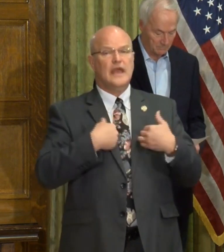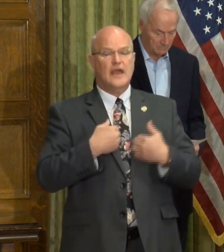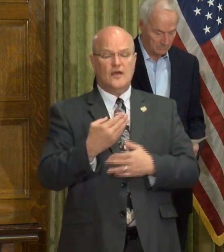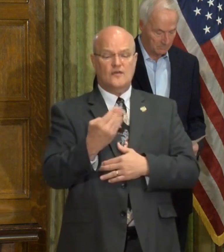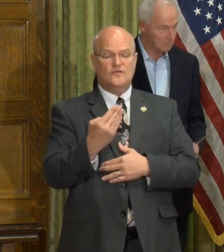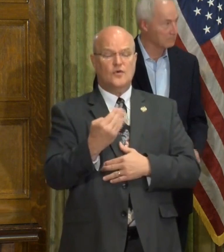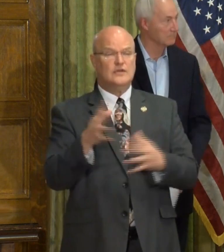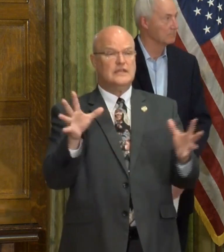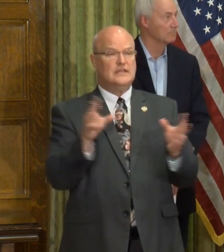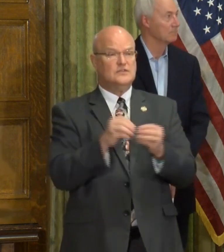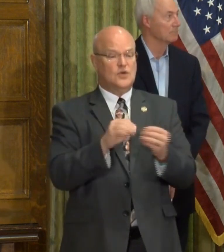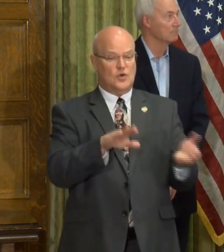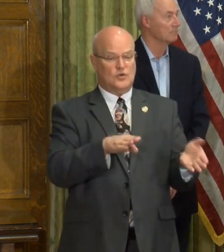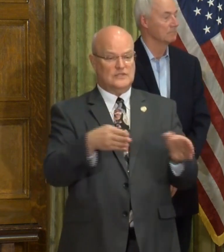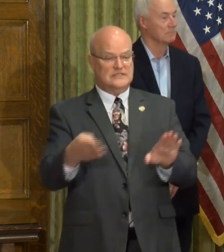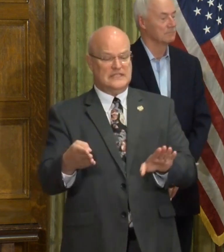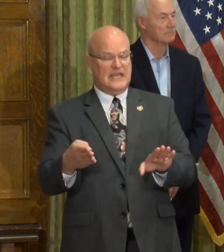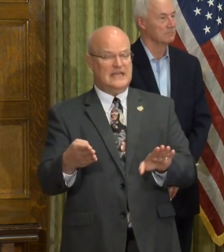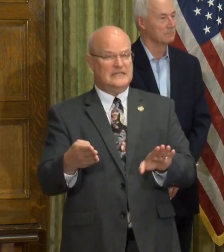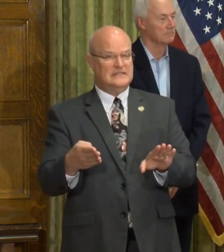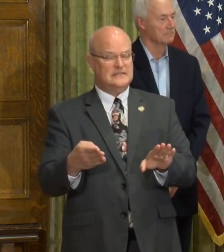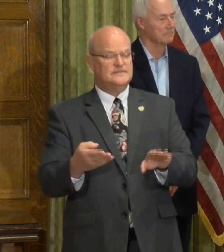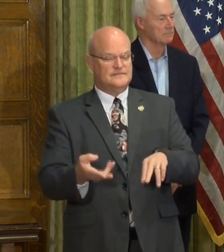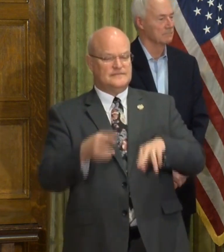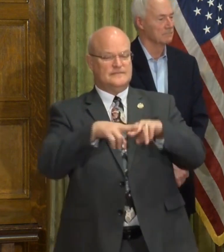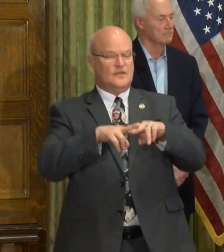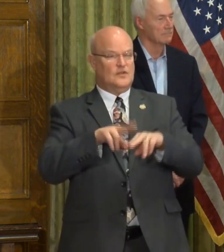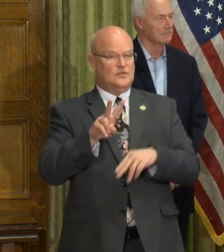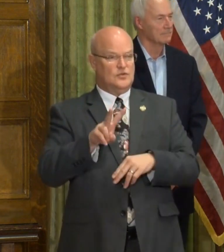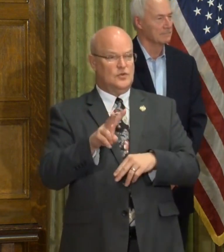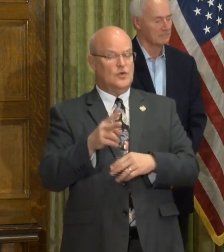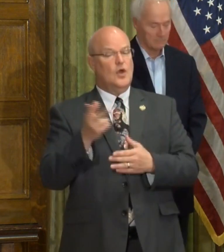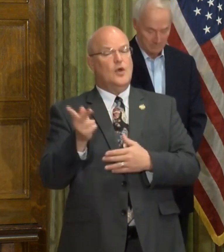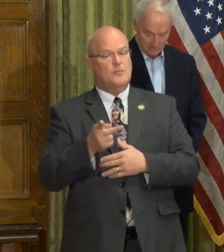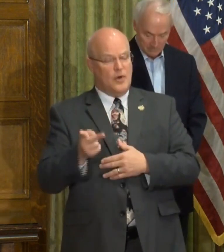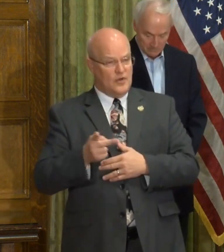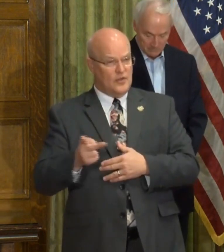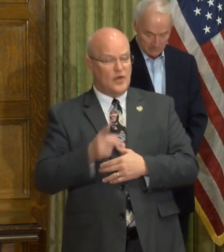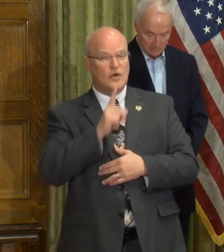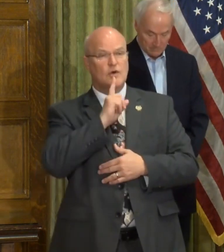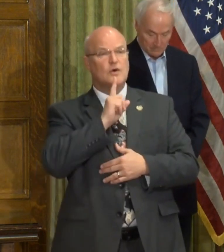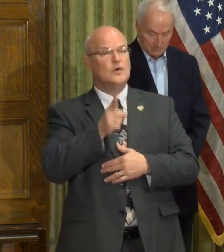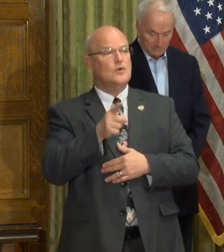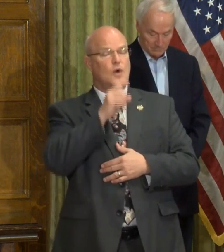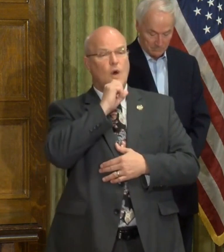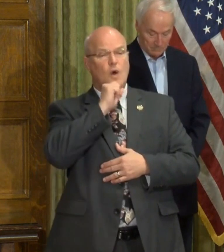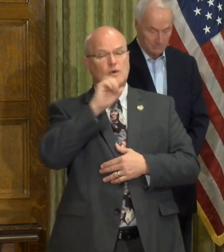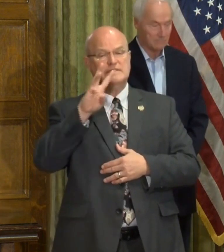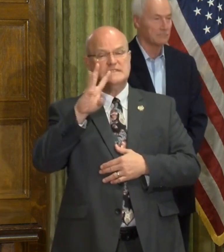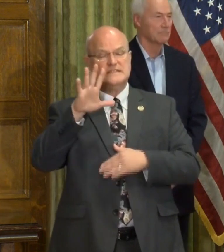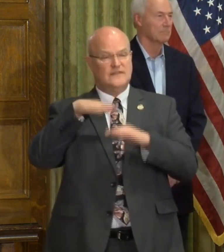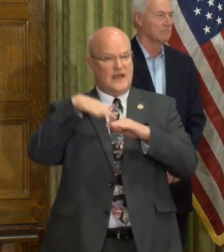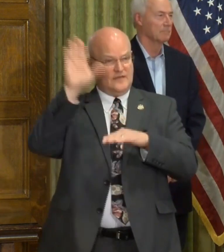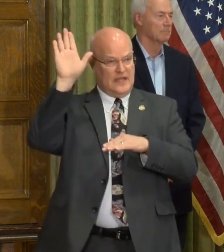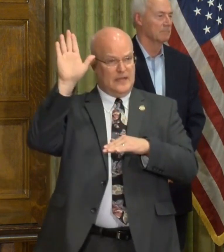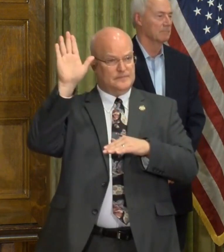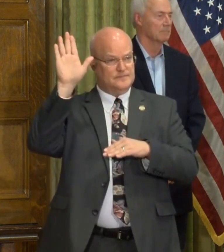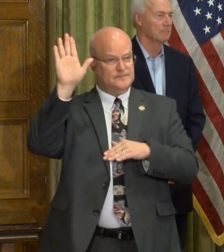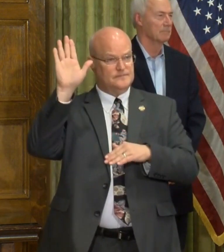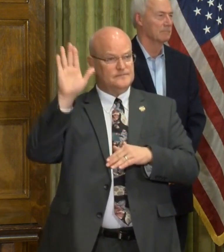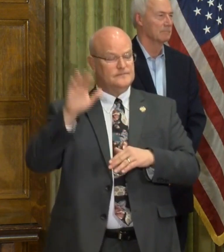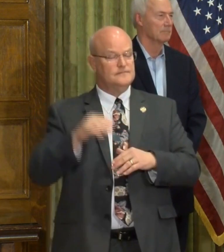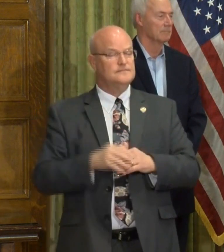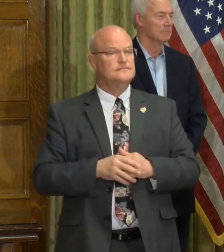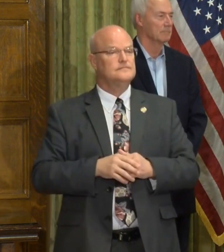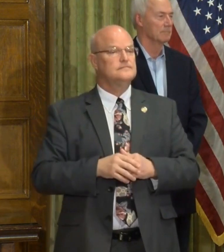We have 14 total deaths. That's up 2 from yesterday. Both of those individuals were age 65 or older.